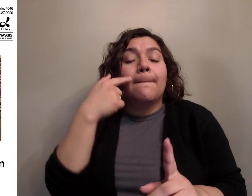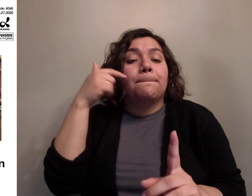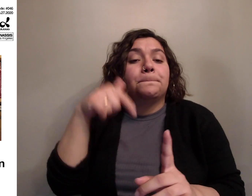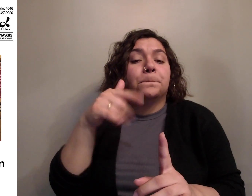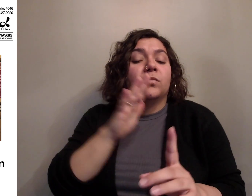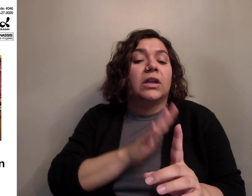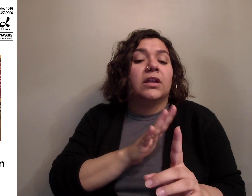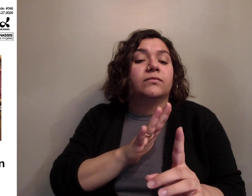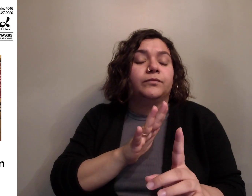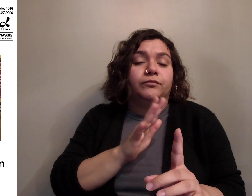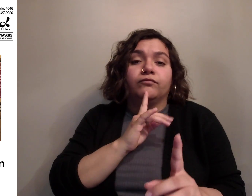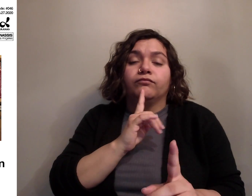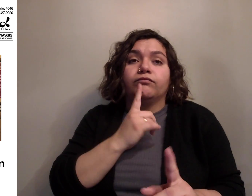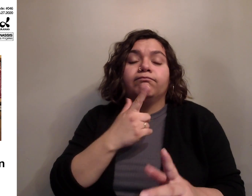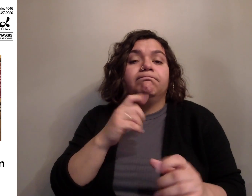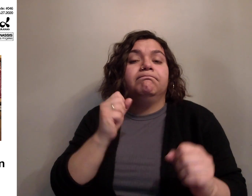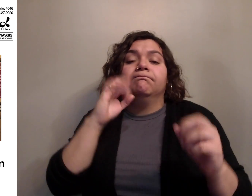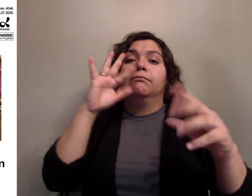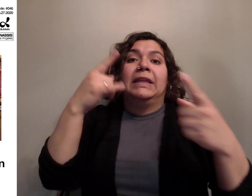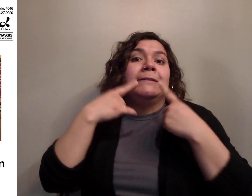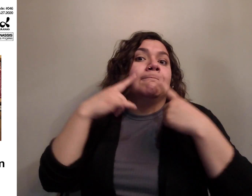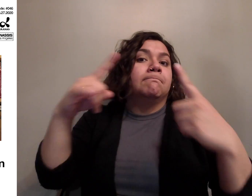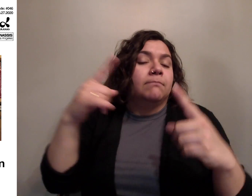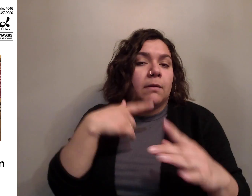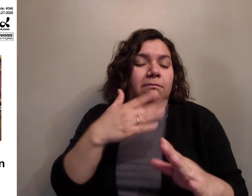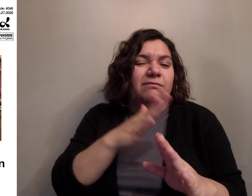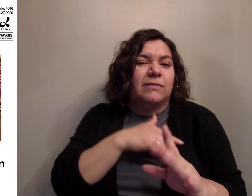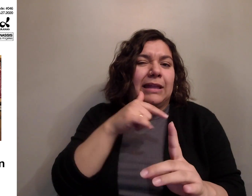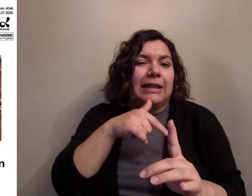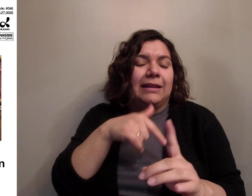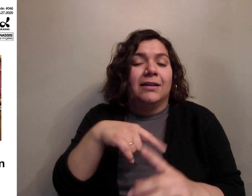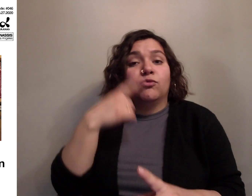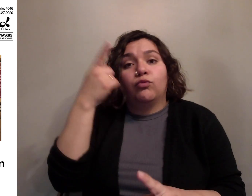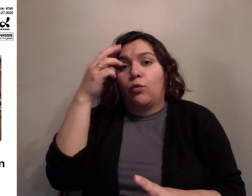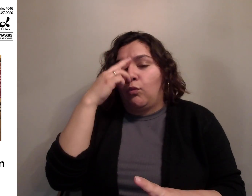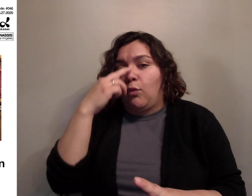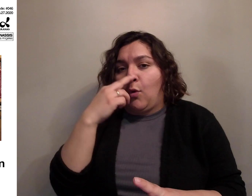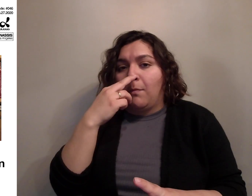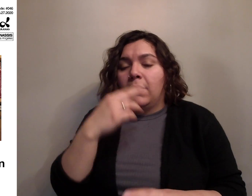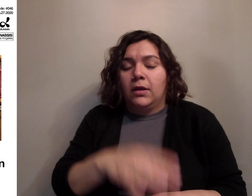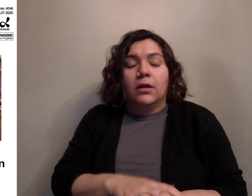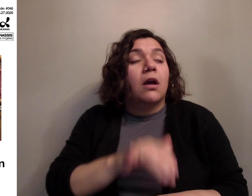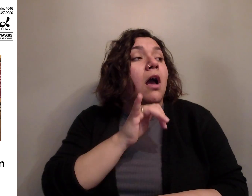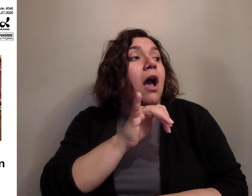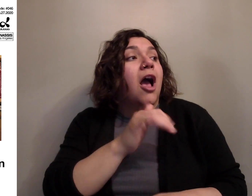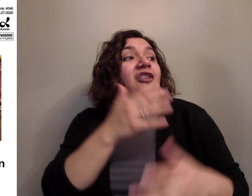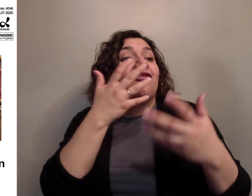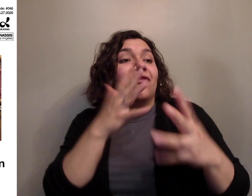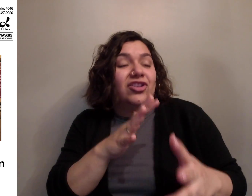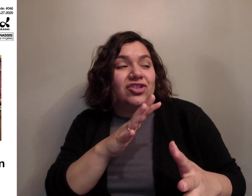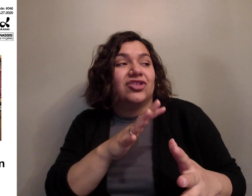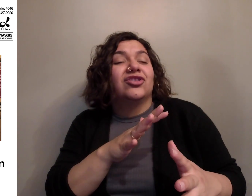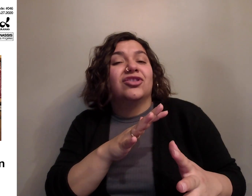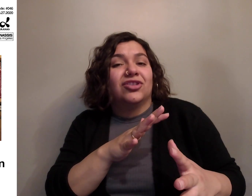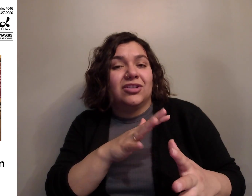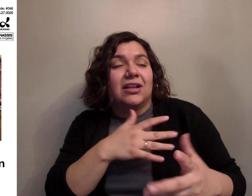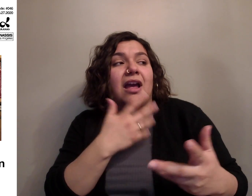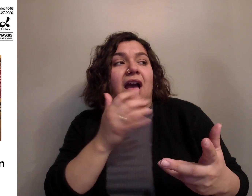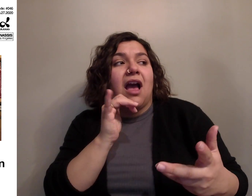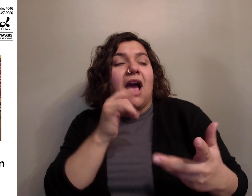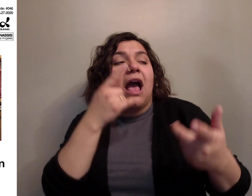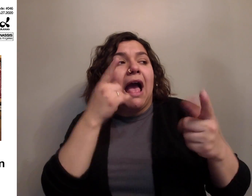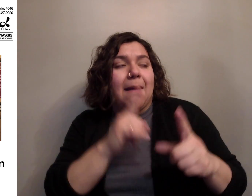thinker. So this was going to be his great feat of the spring, playing the Busoni Concerto in Rome, and of course it